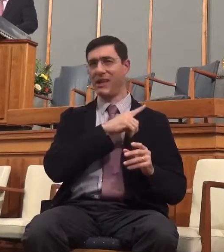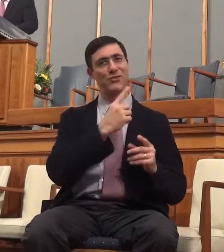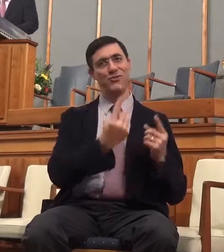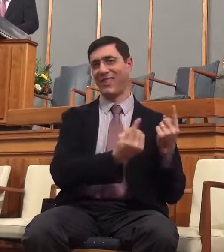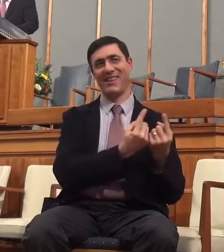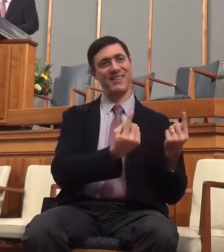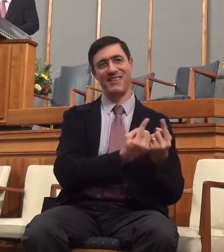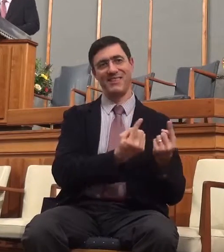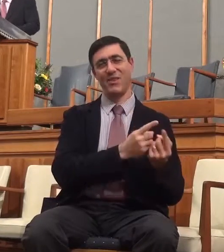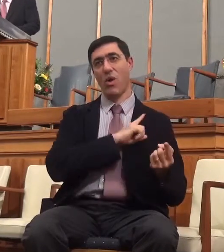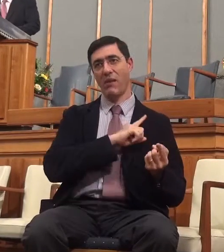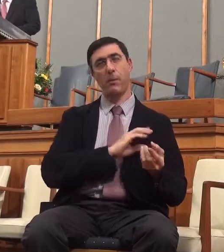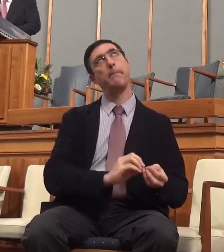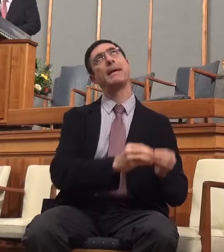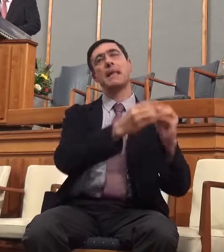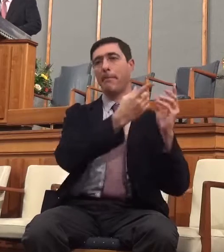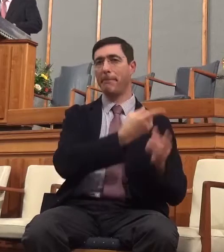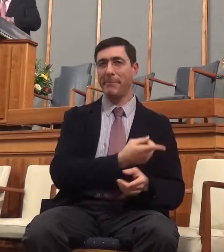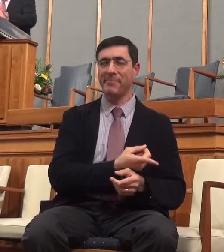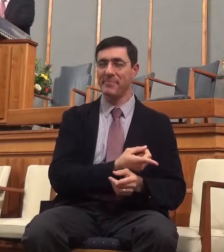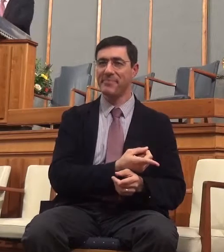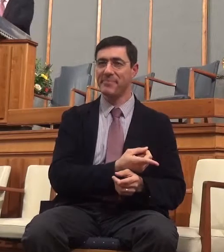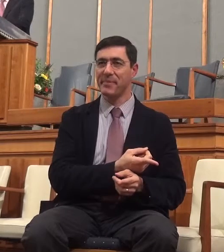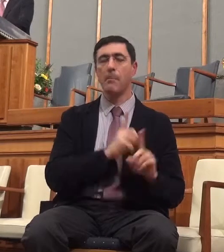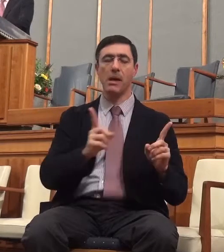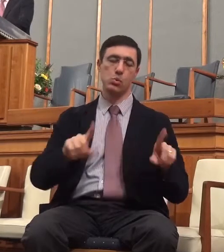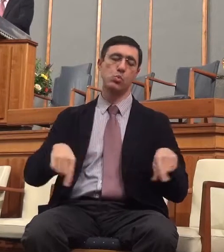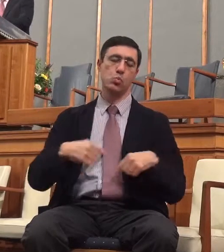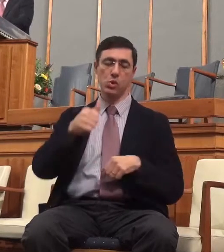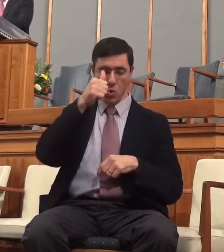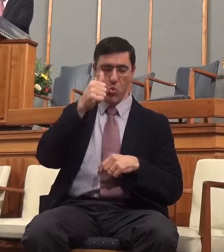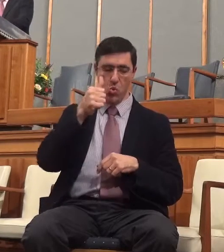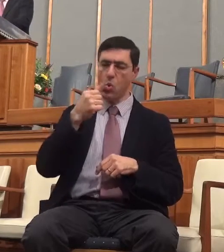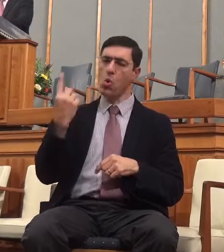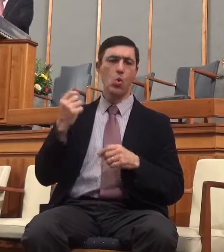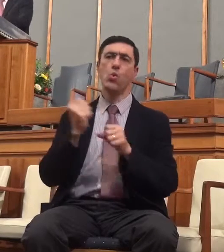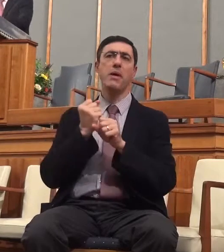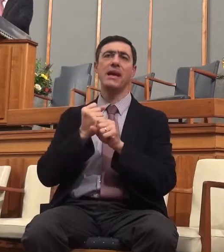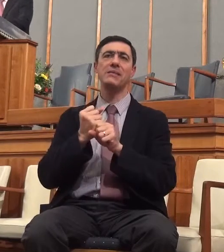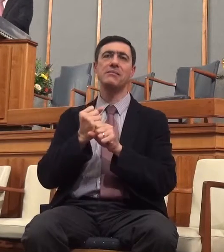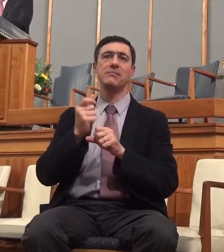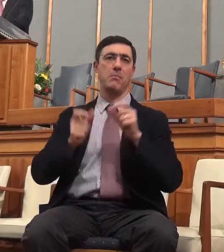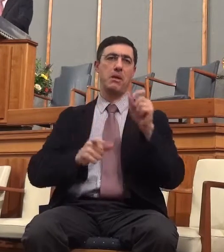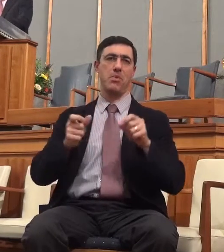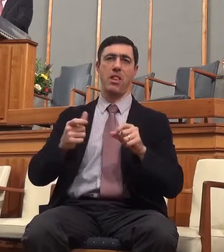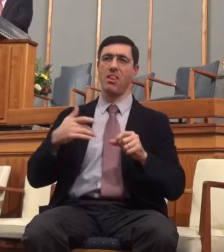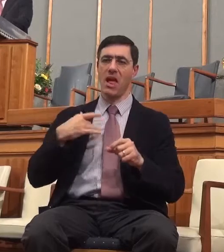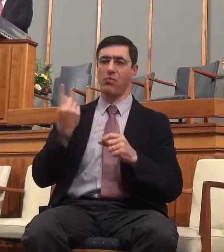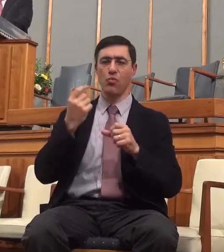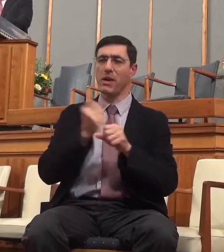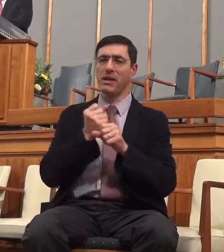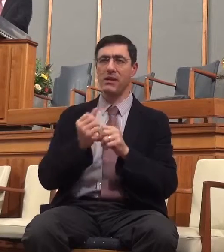about God, He's provided it. We've got an authentic, credible, wonderful revelation